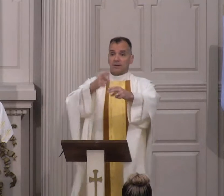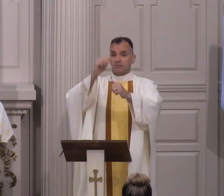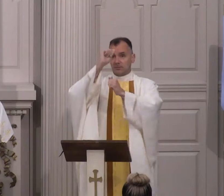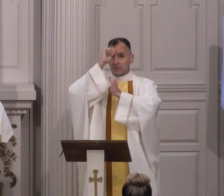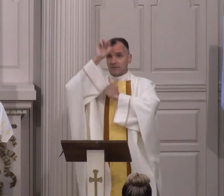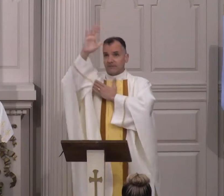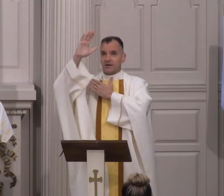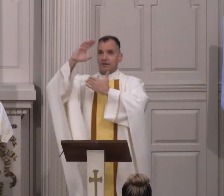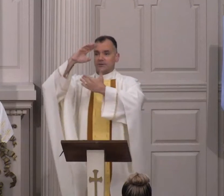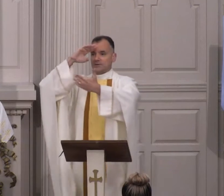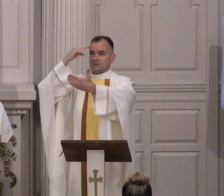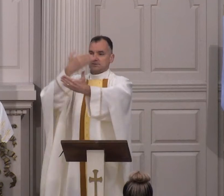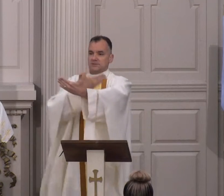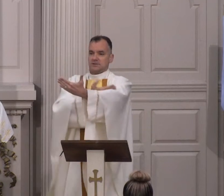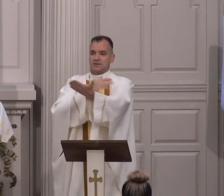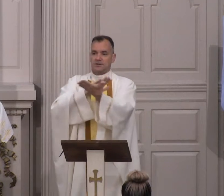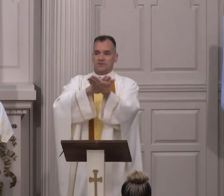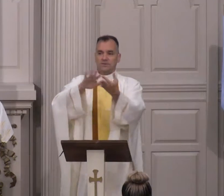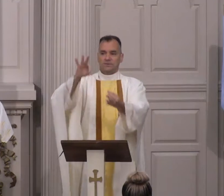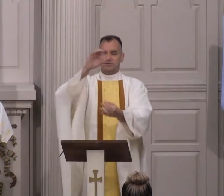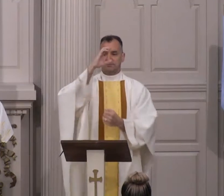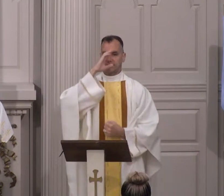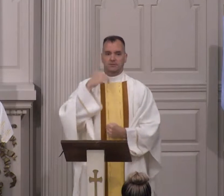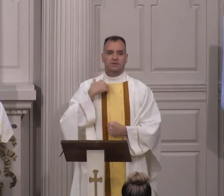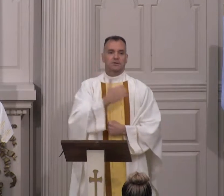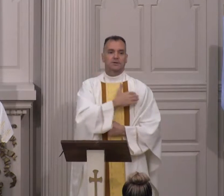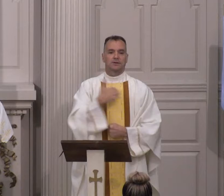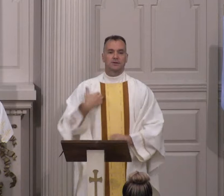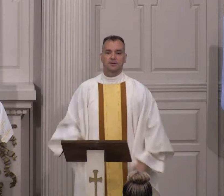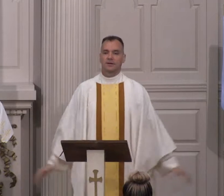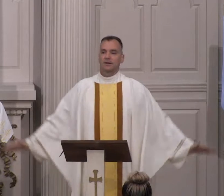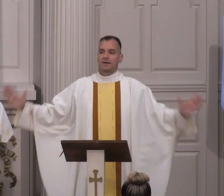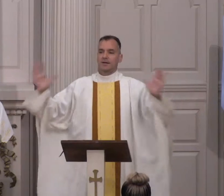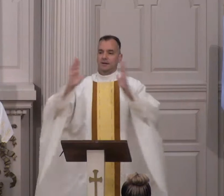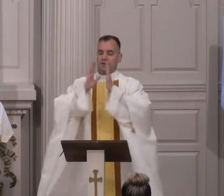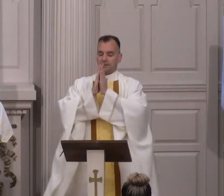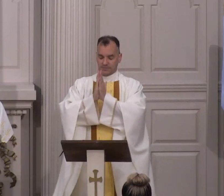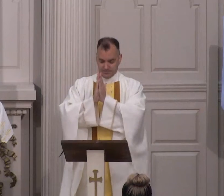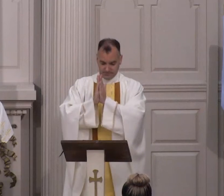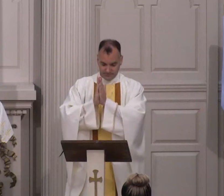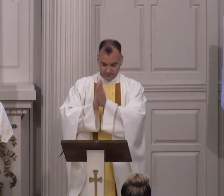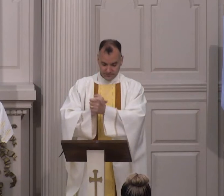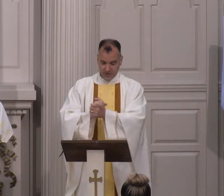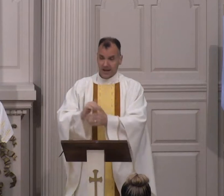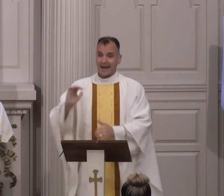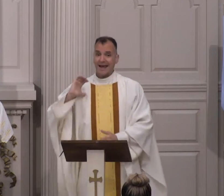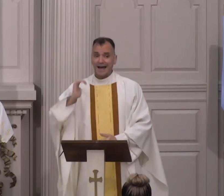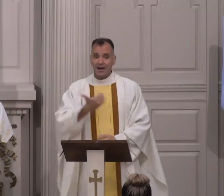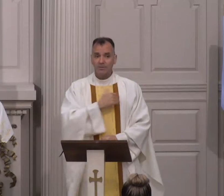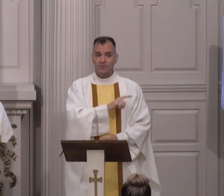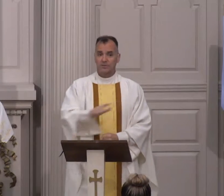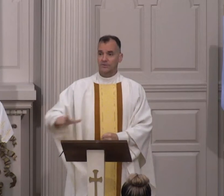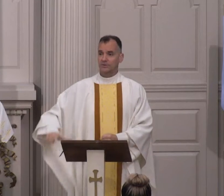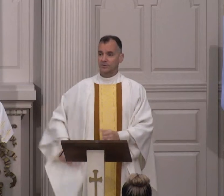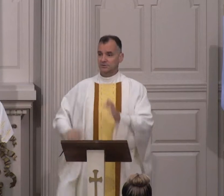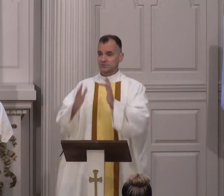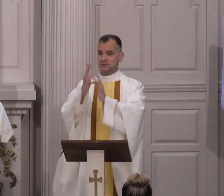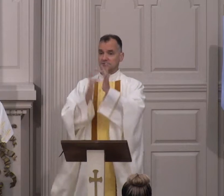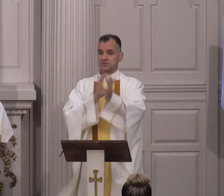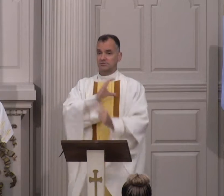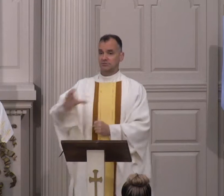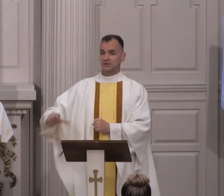In the name of the Father, and of the Son, and of the Holy Spirit, amen. The grace of our